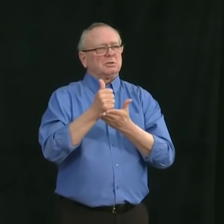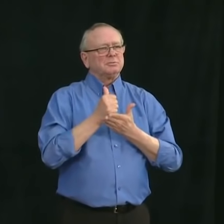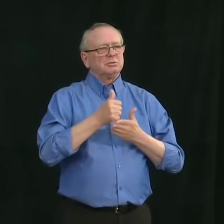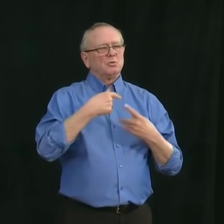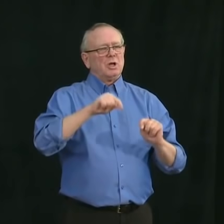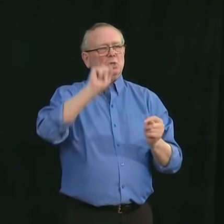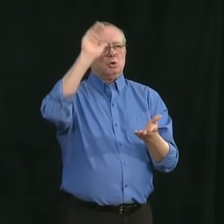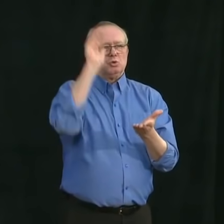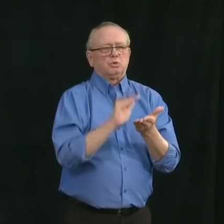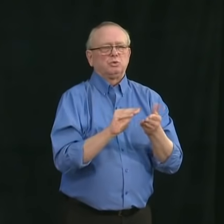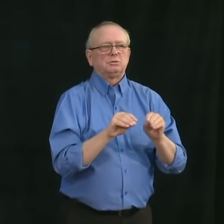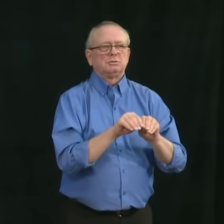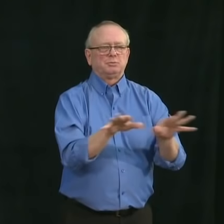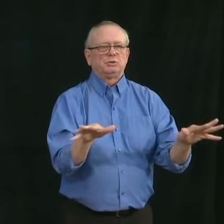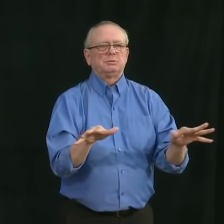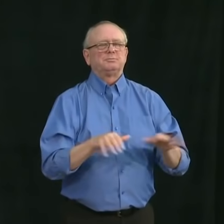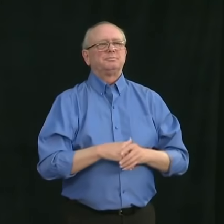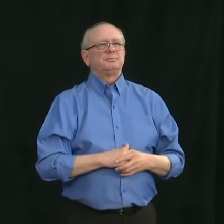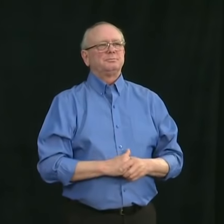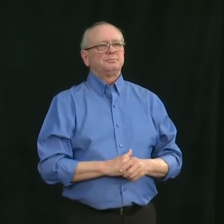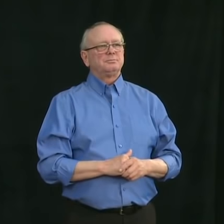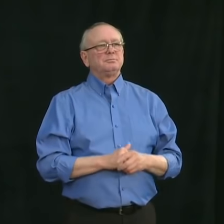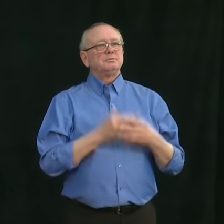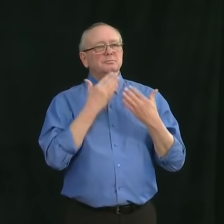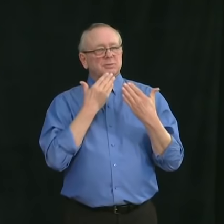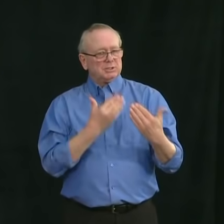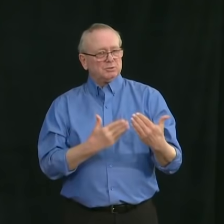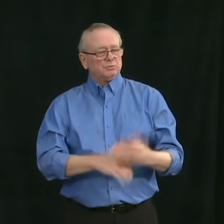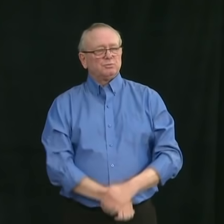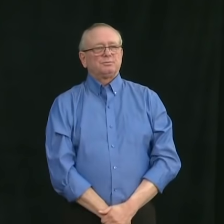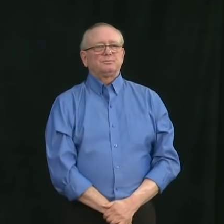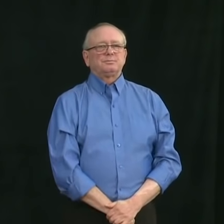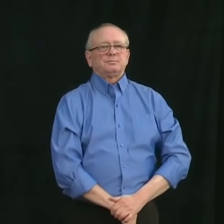I'll now turn it over to the Minister of Community and Social Services, Minister Sawhney.